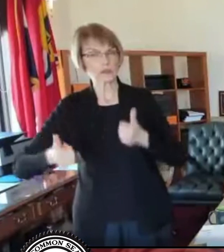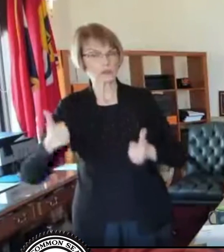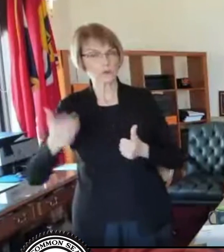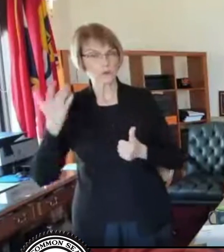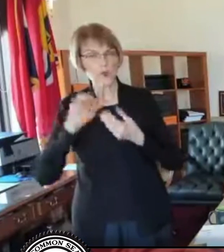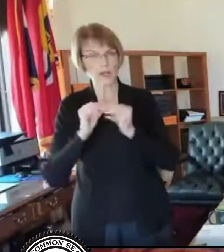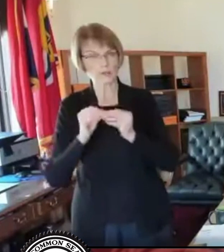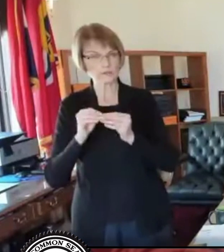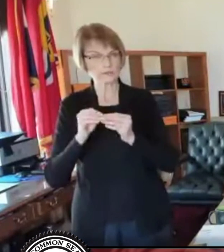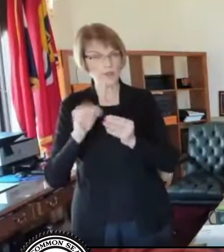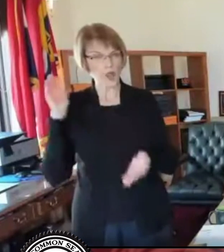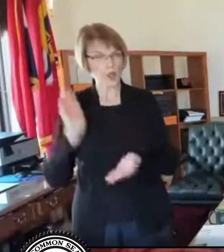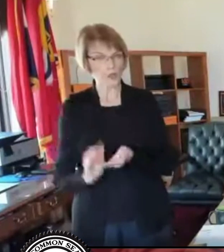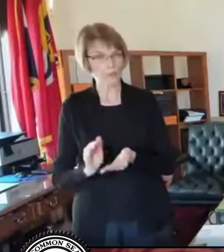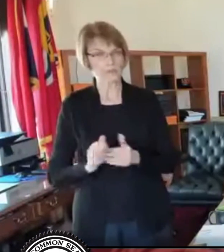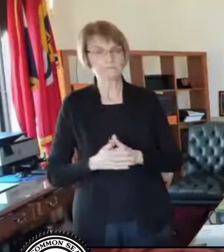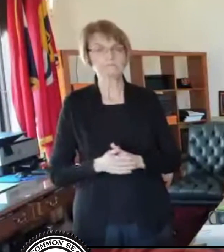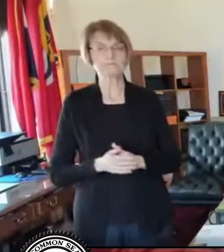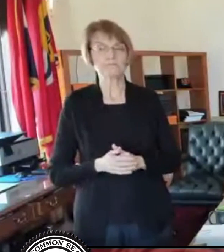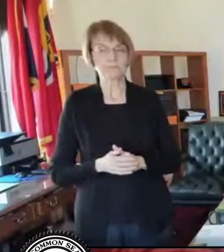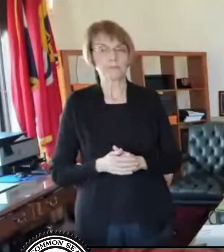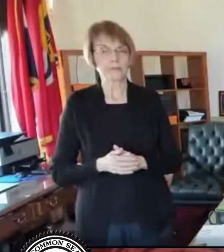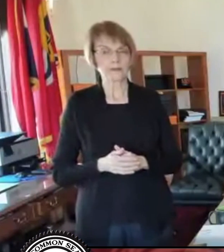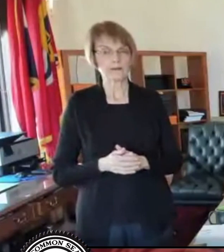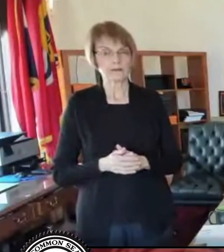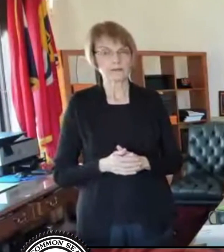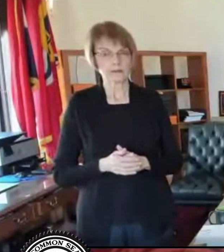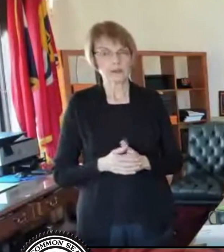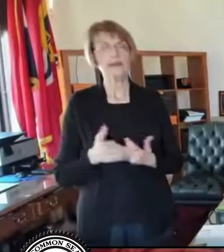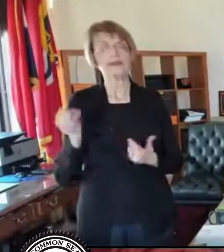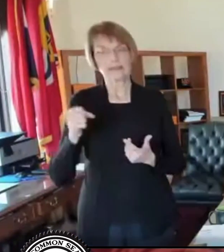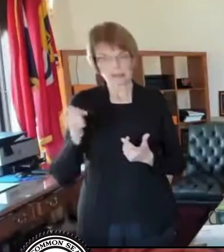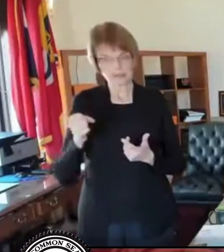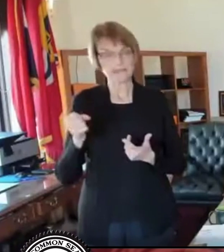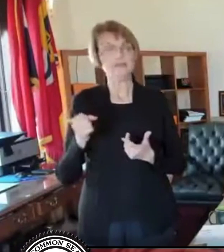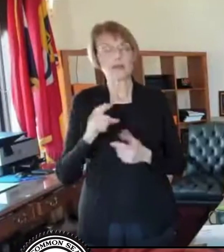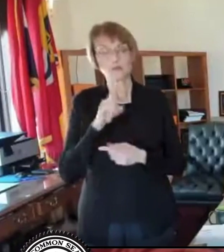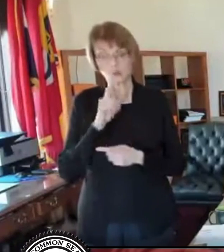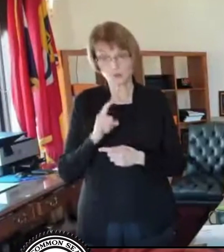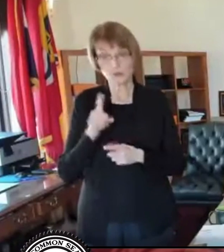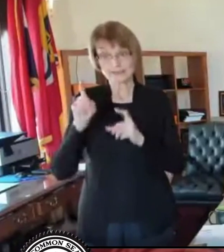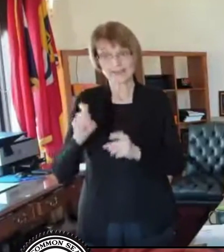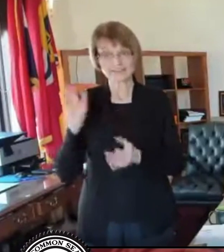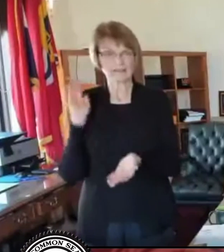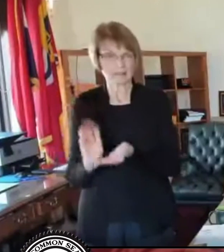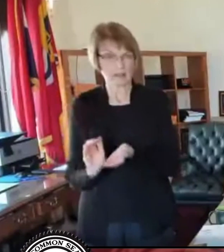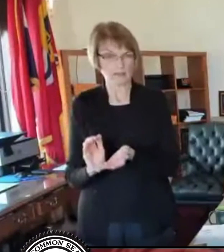to? Well, there is a little bit less testing, but